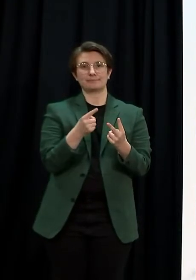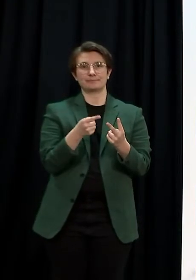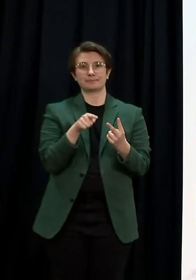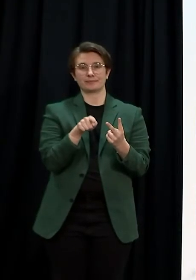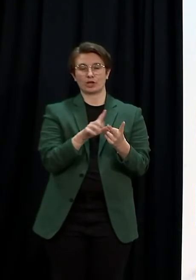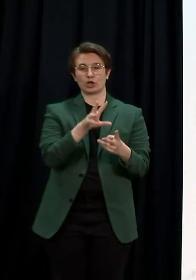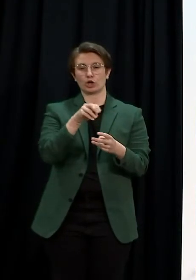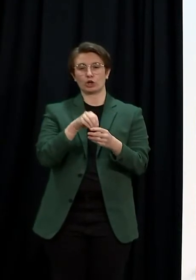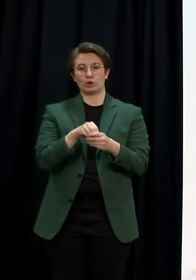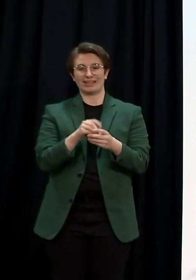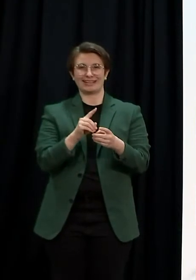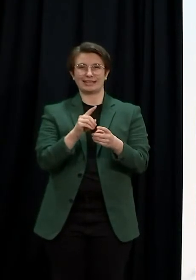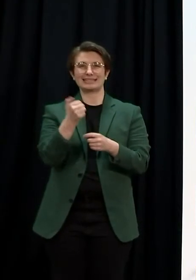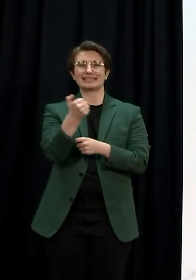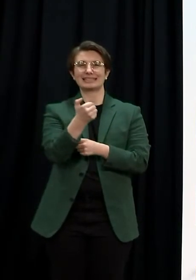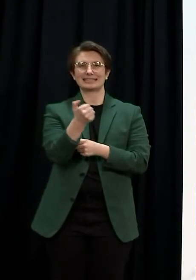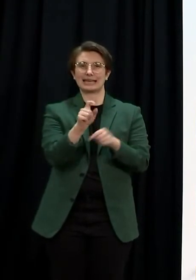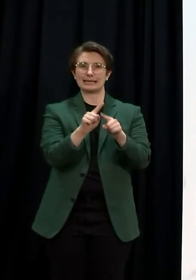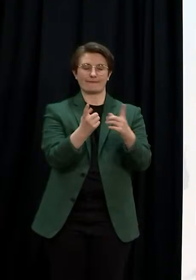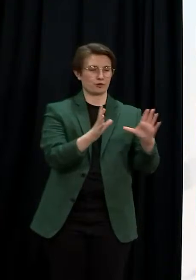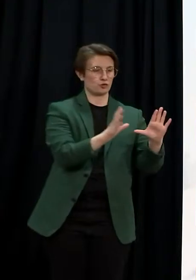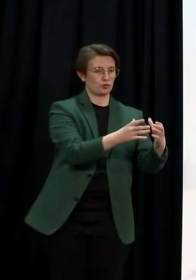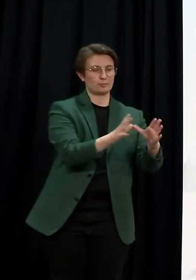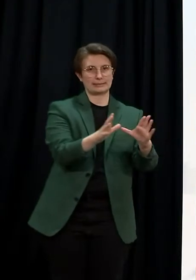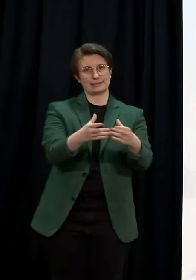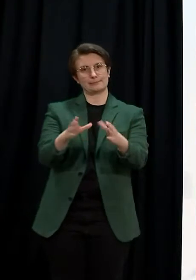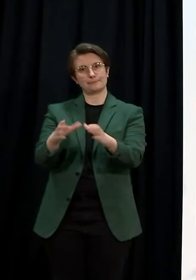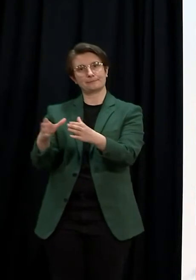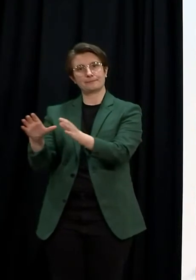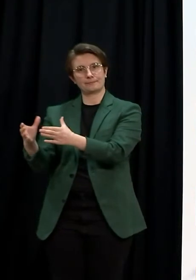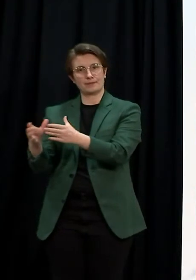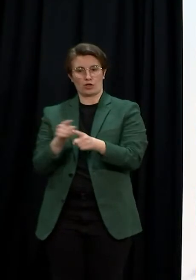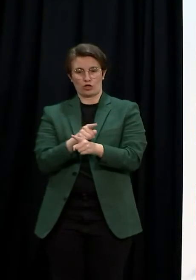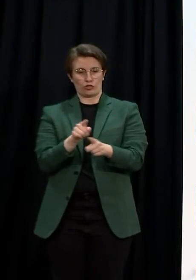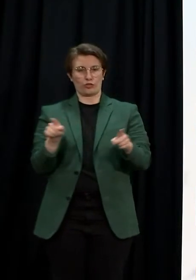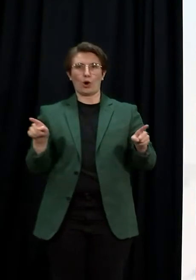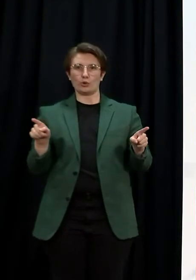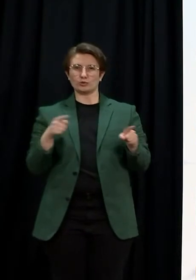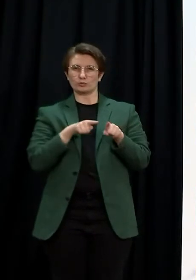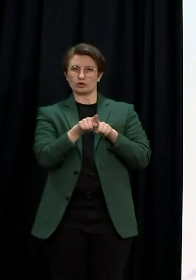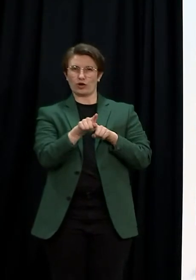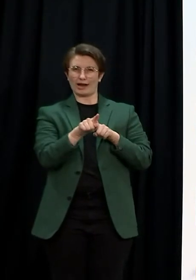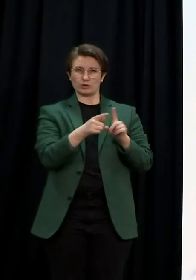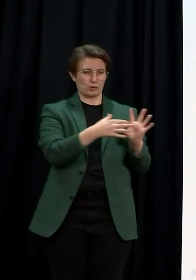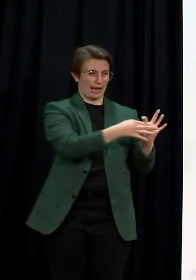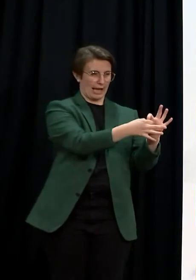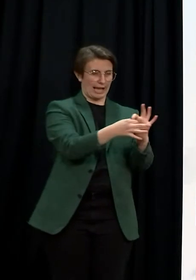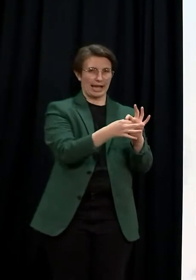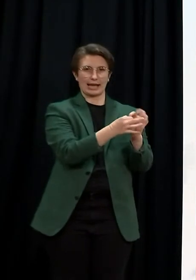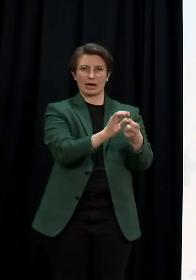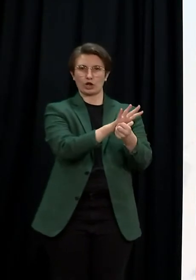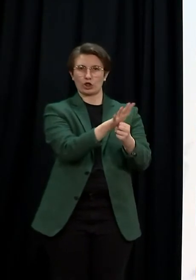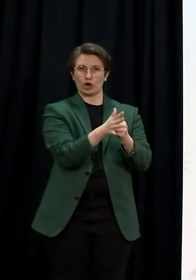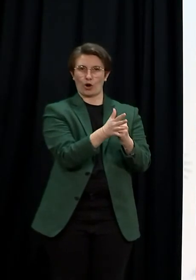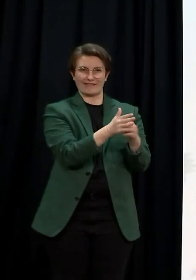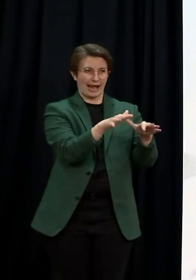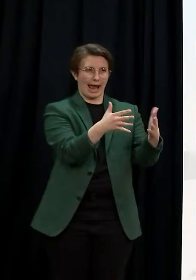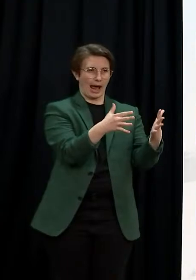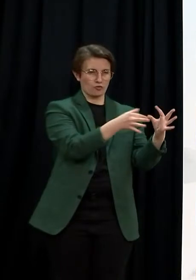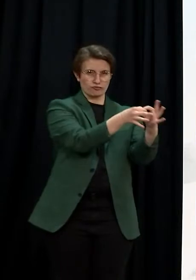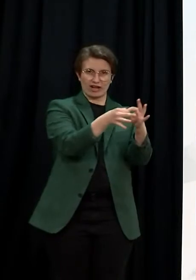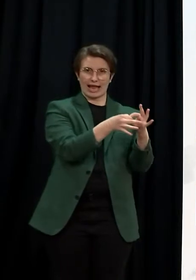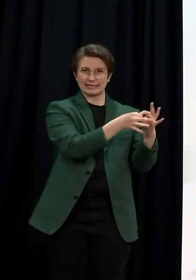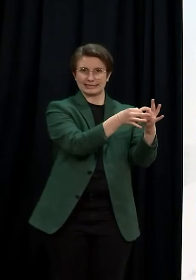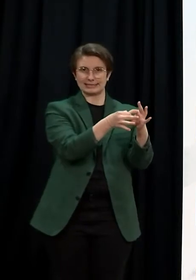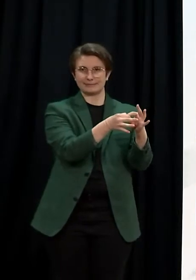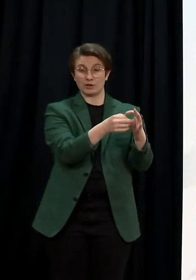of interests, which we're using to aid our tracking of the outbreak. Of these 16, 7 are considered to